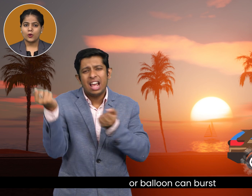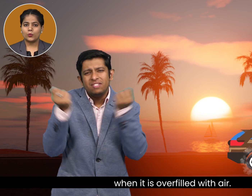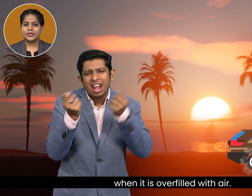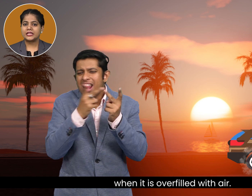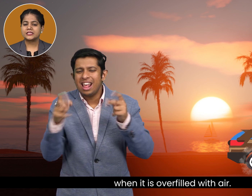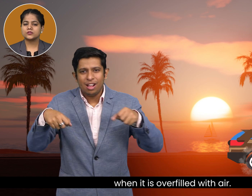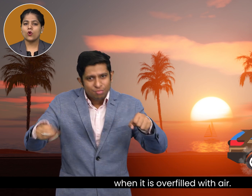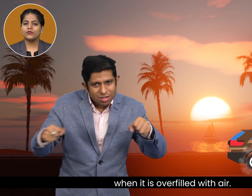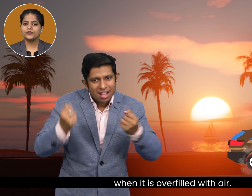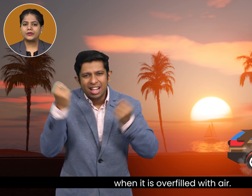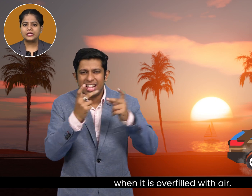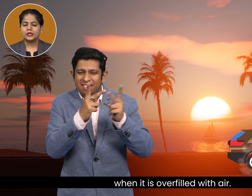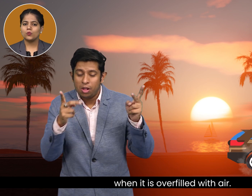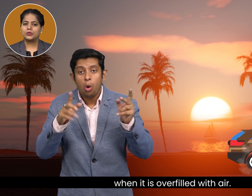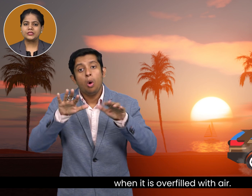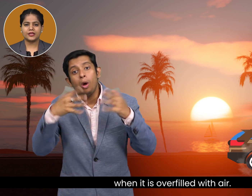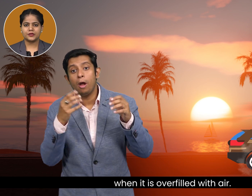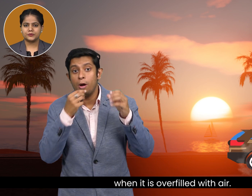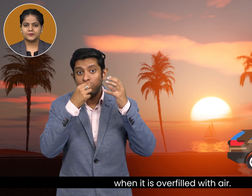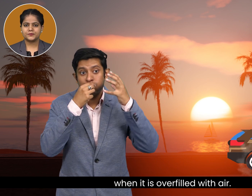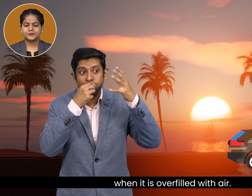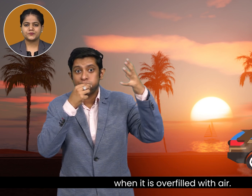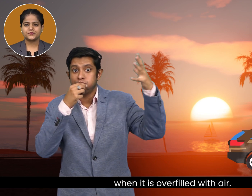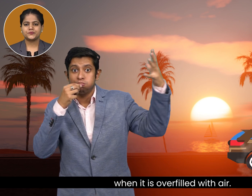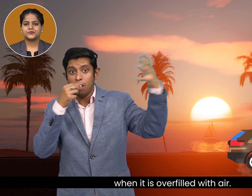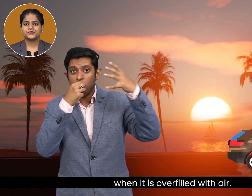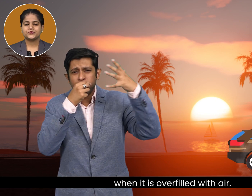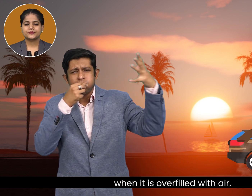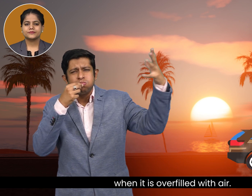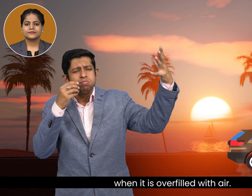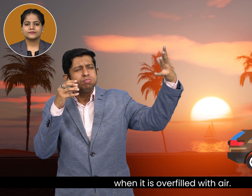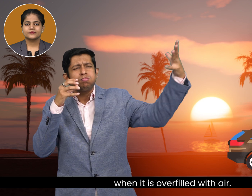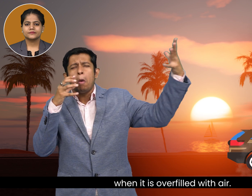burst when it is overfilled with air.